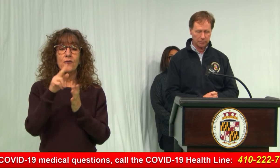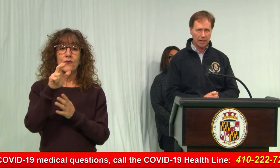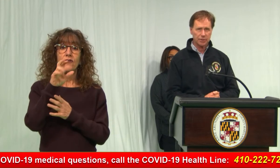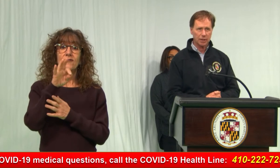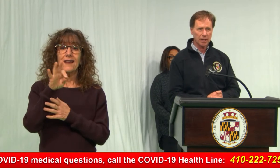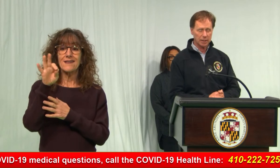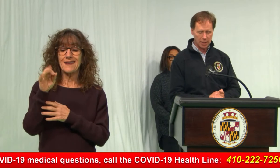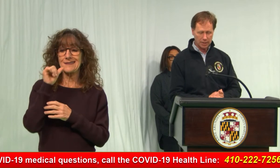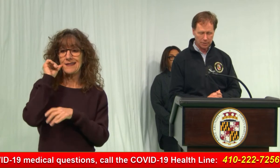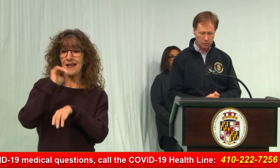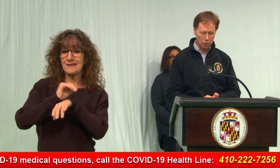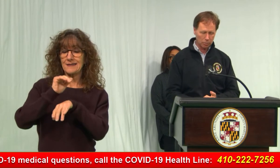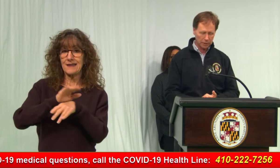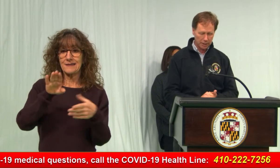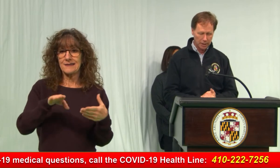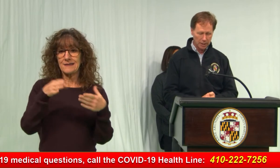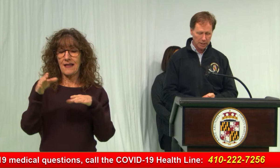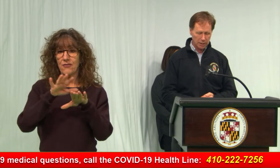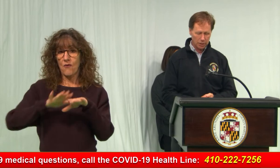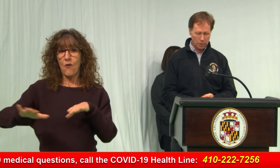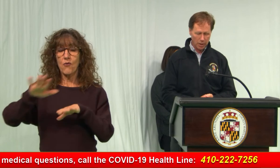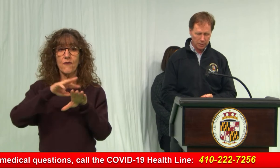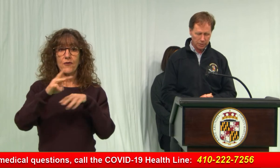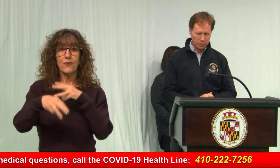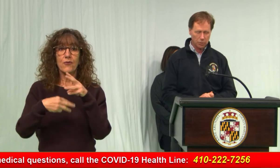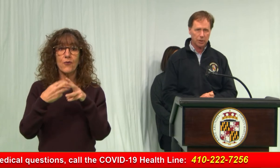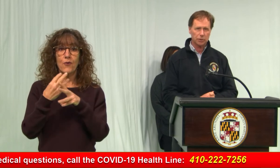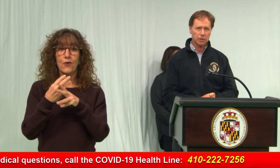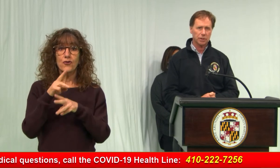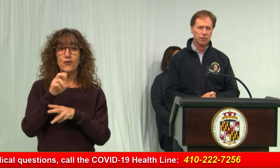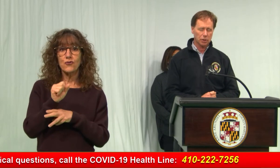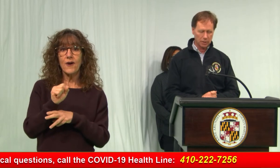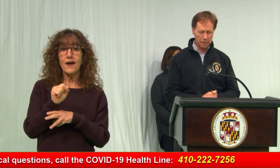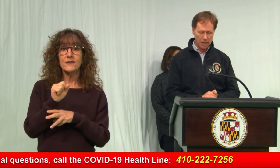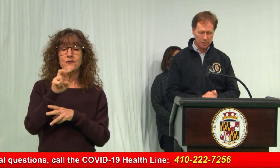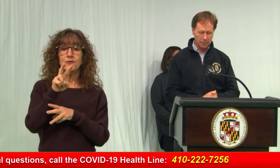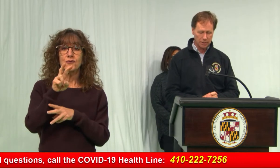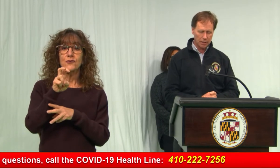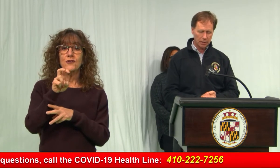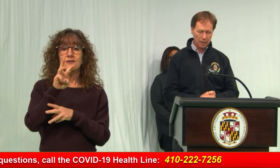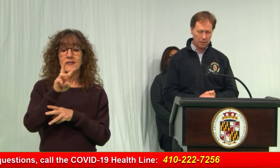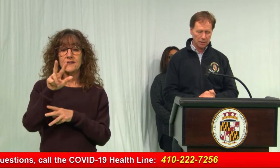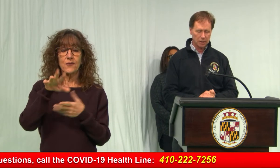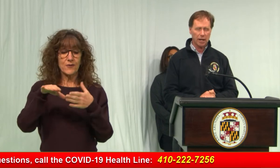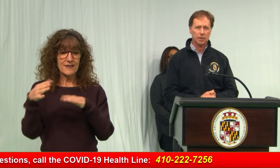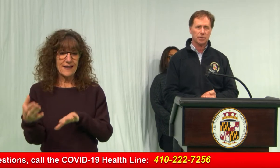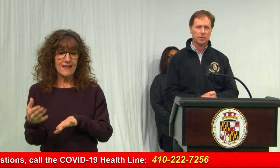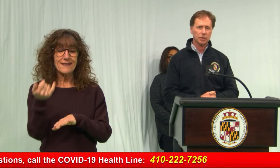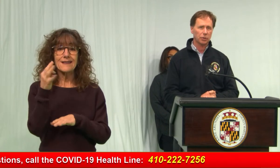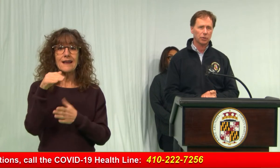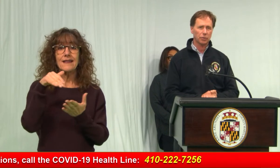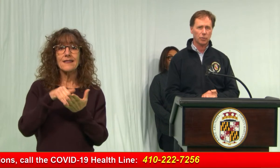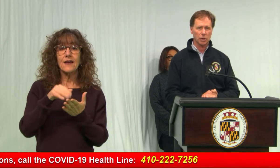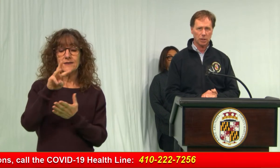11,399 as of last night deaths globally. In the U.S., 263 deaths,